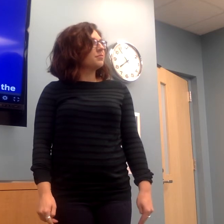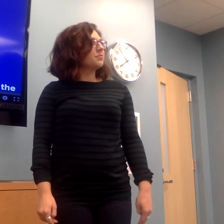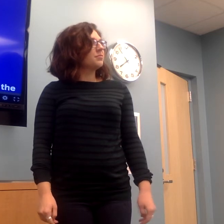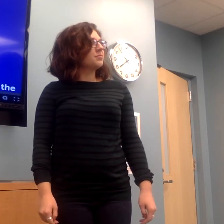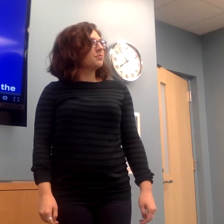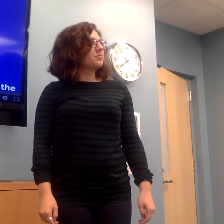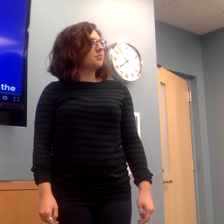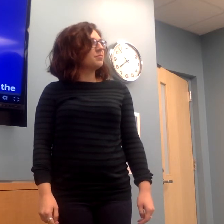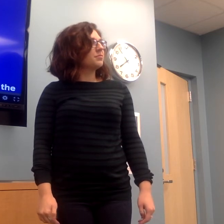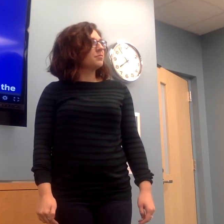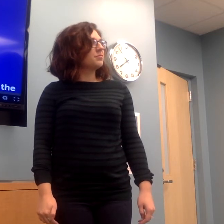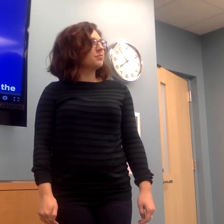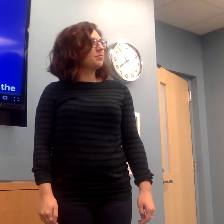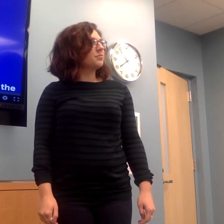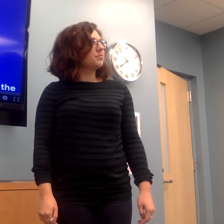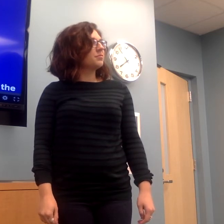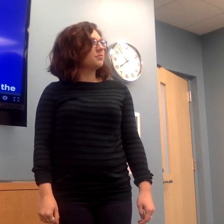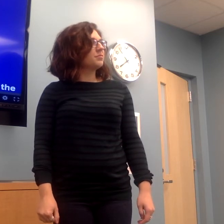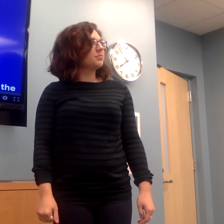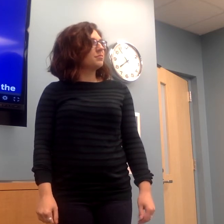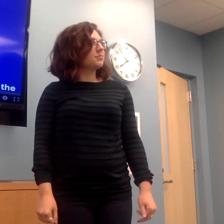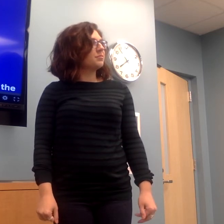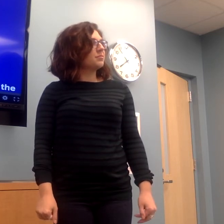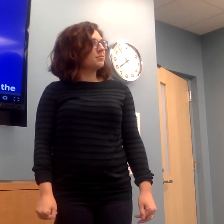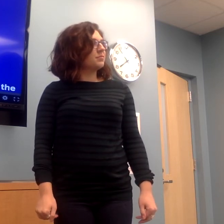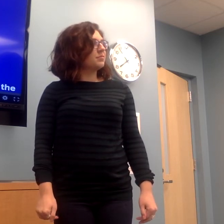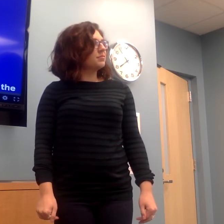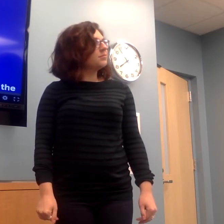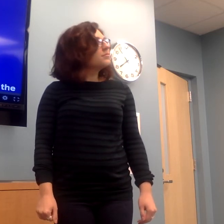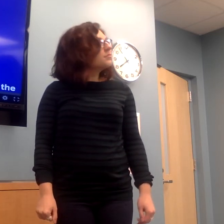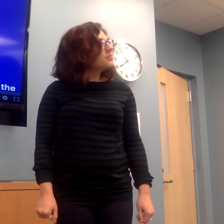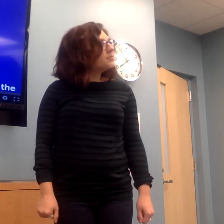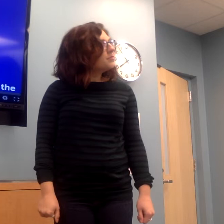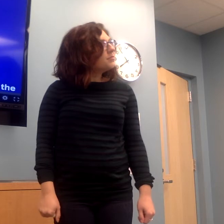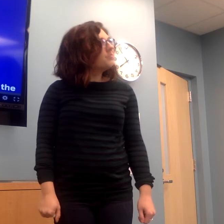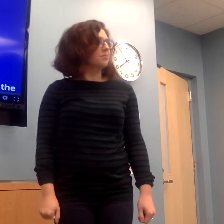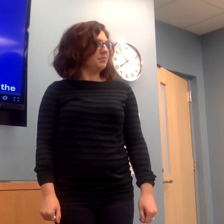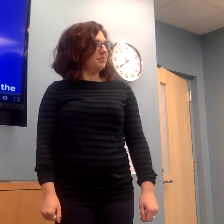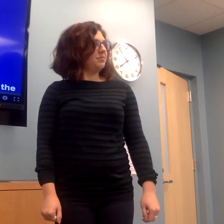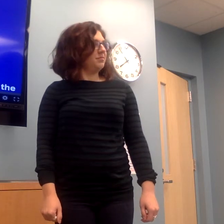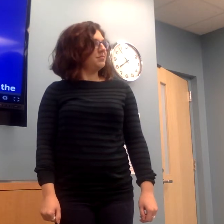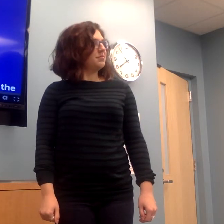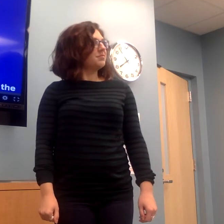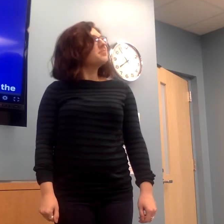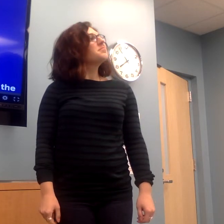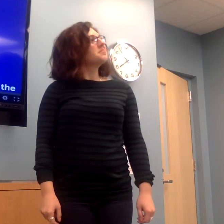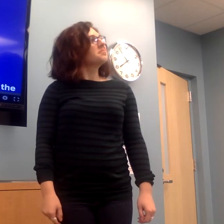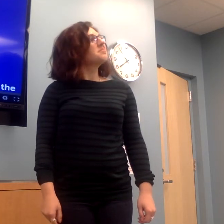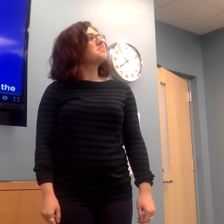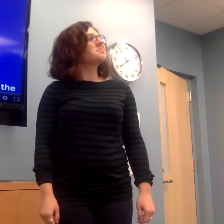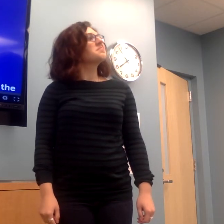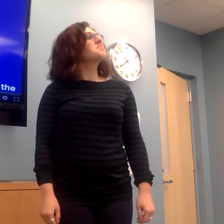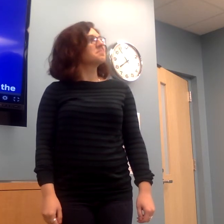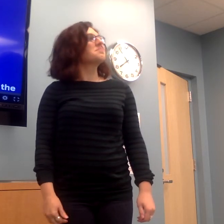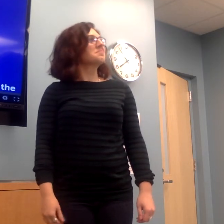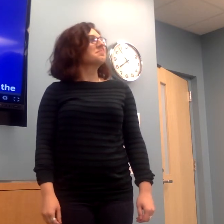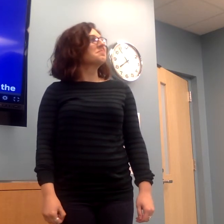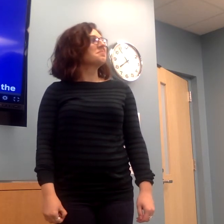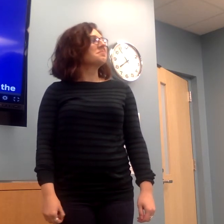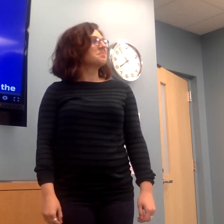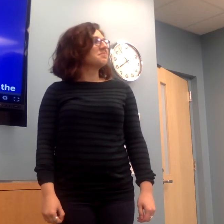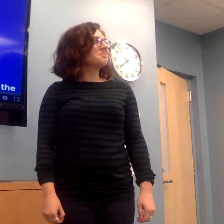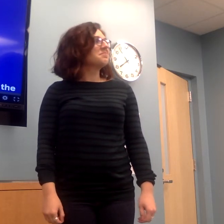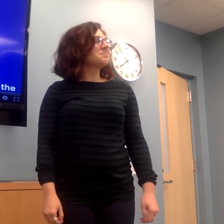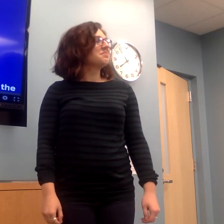tasks, and they're going to use the Gilligan as Gonna use what? Gilligan, like Gilligan's Island, as a Oh, okay.